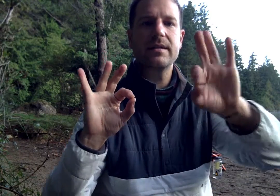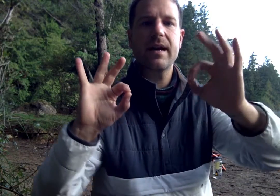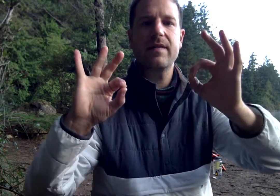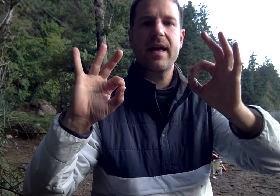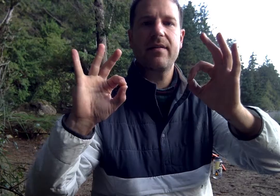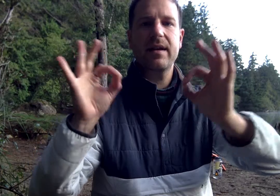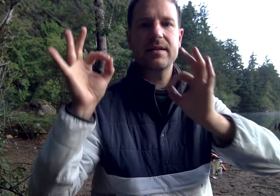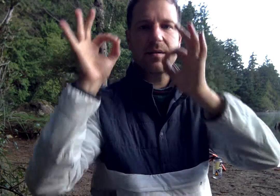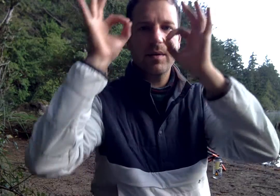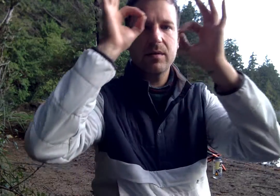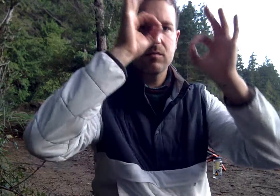have the F hand shape,